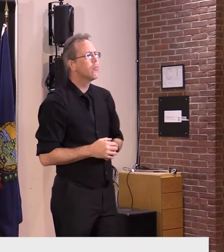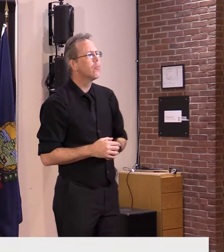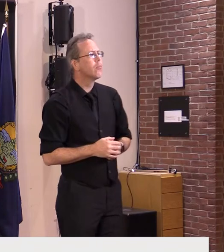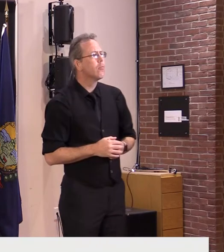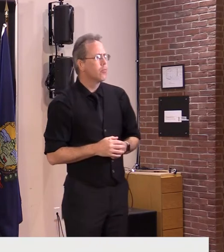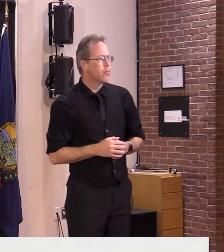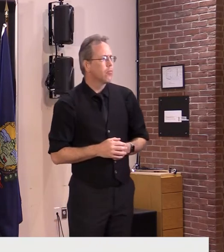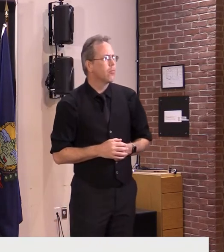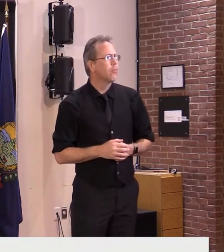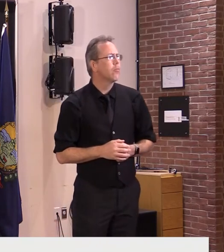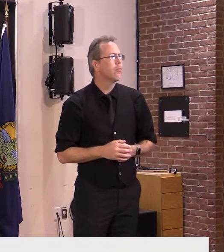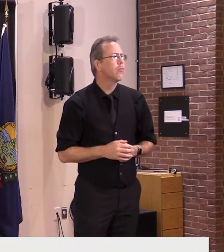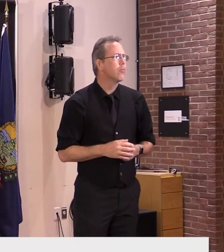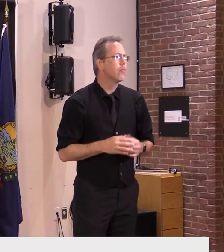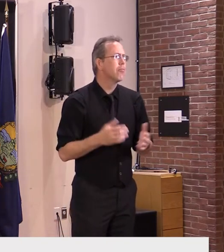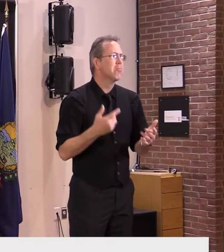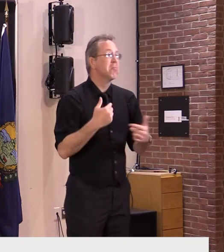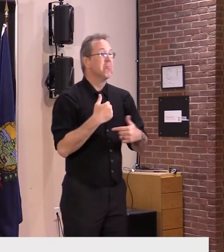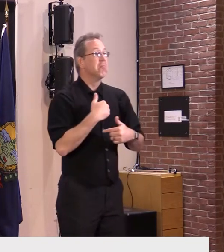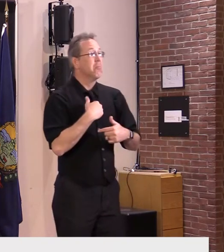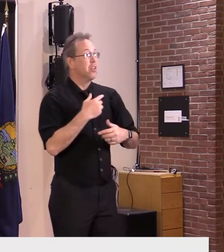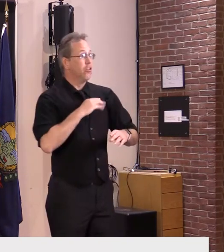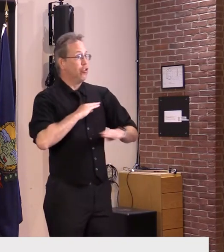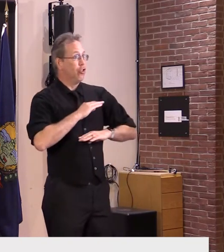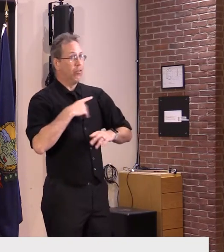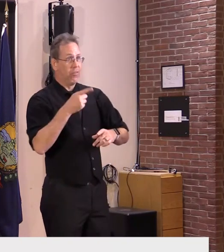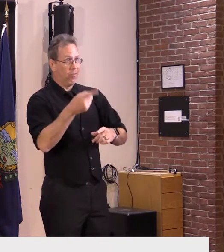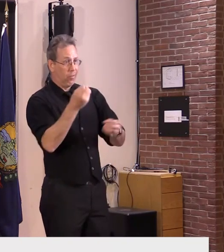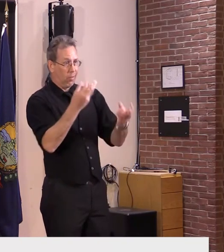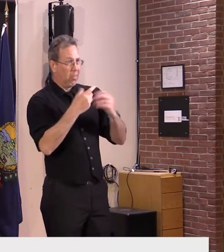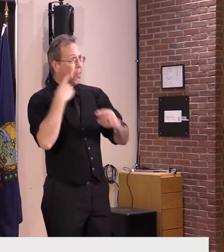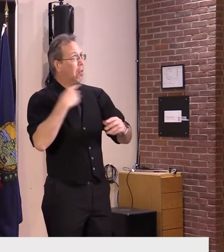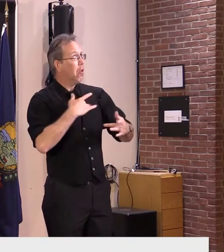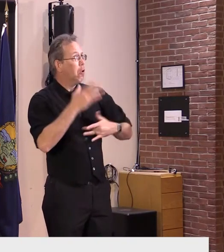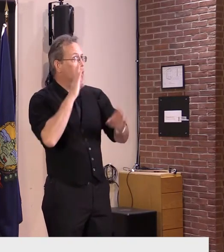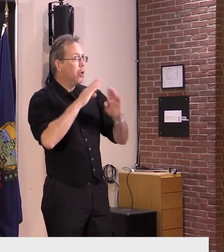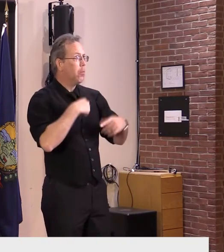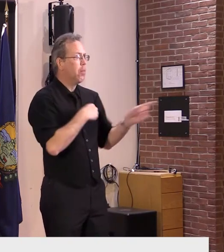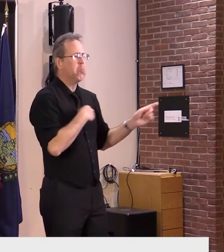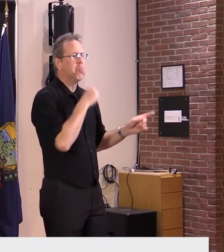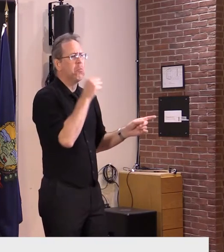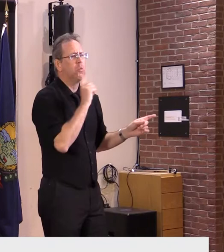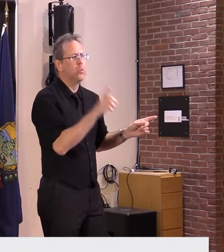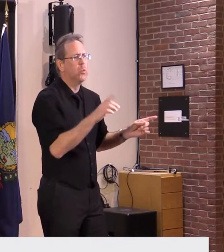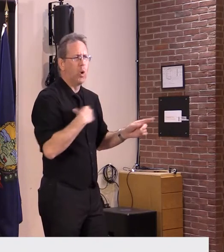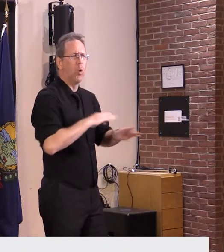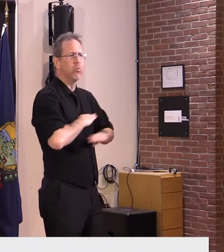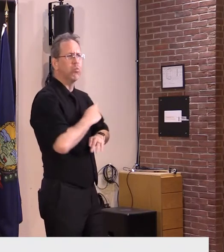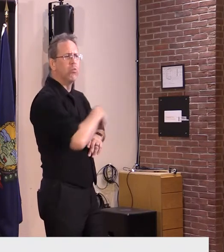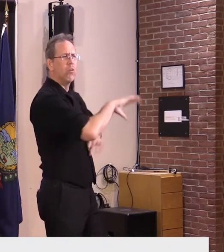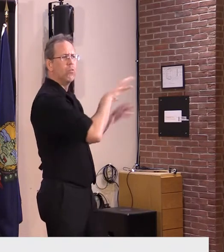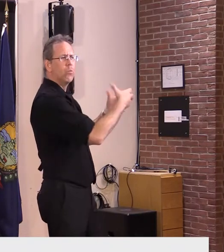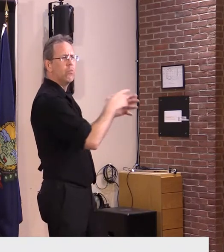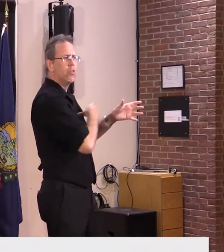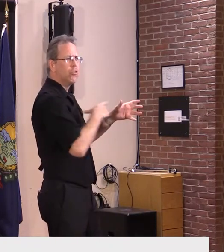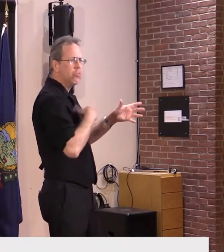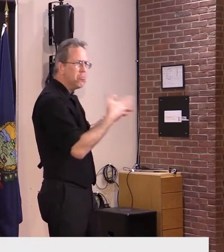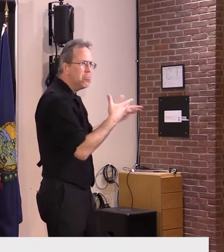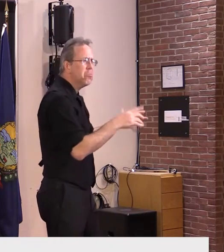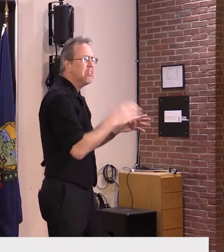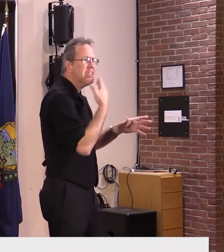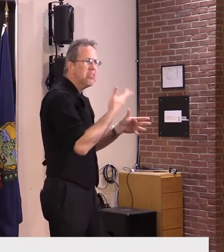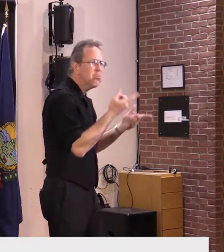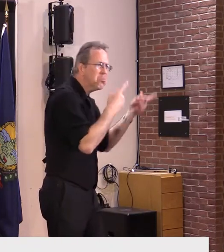it didn't satisfy all my concerns after reading it. So again, that could have been prevented. We could have done things differently.